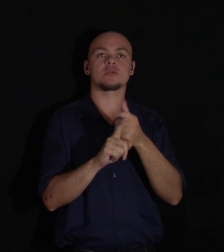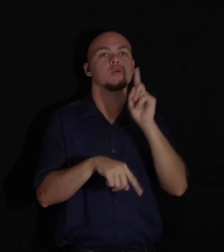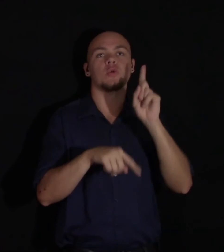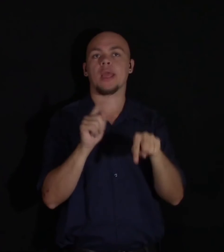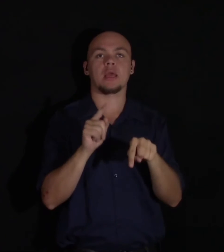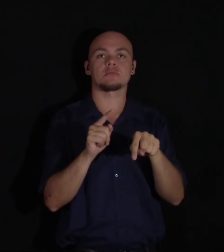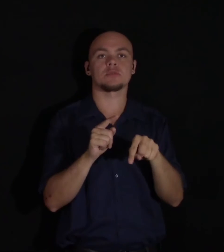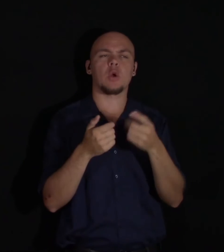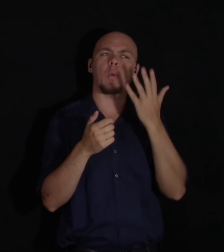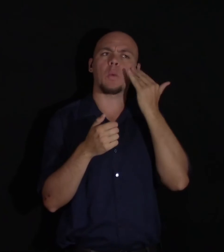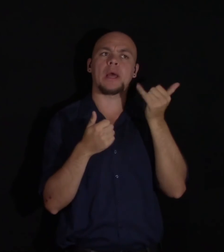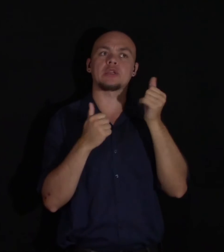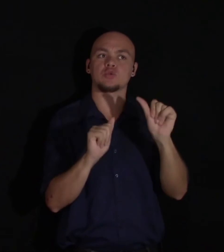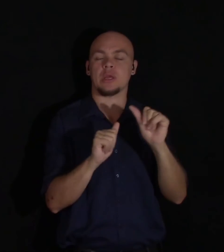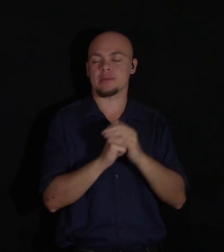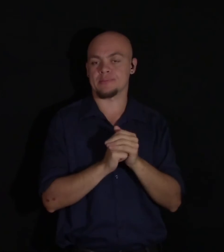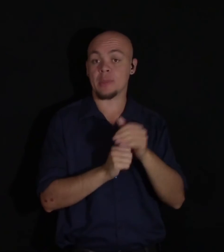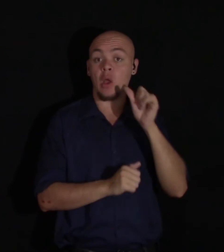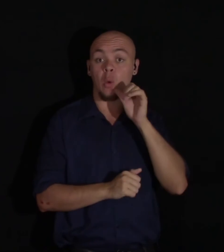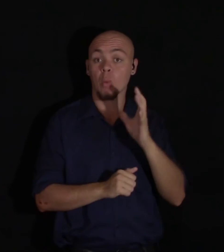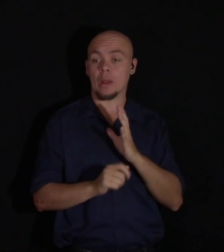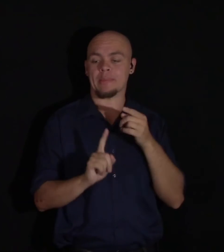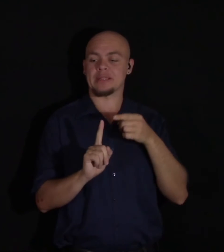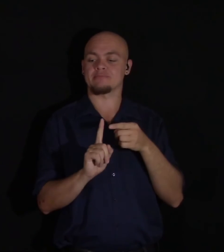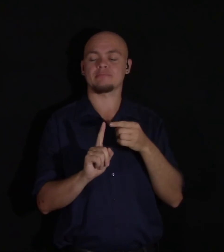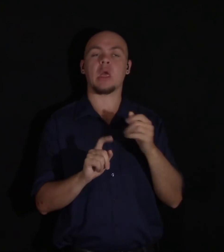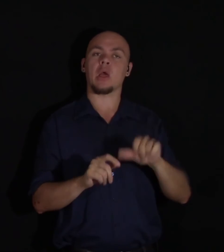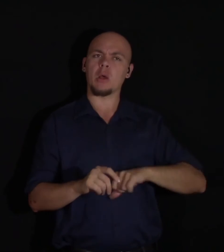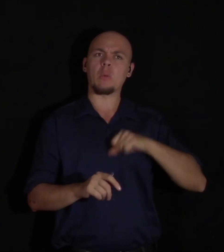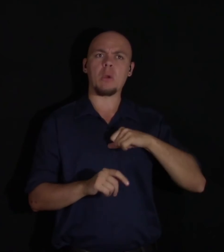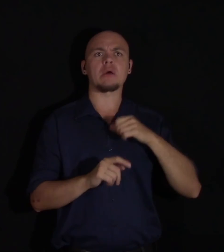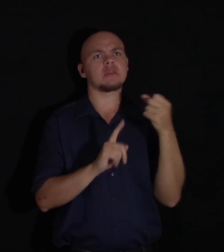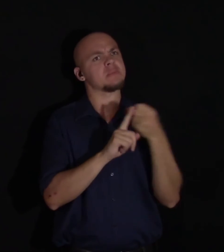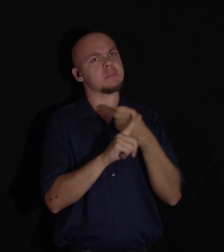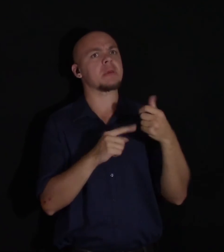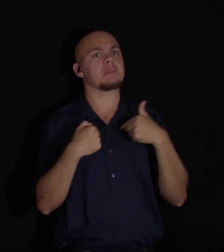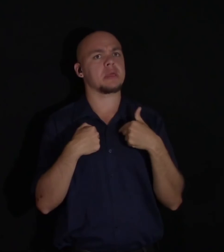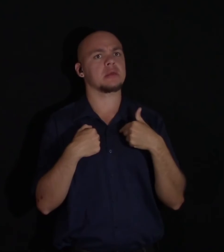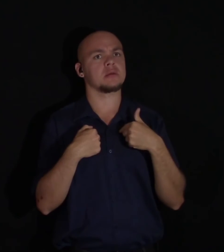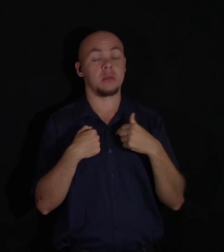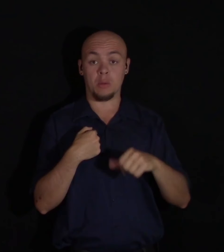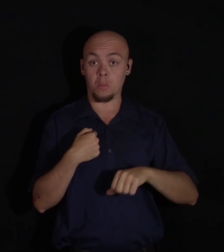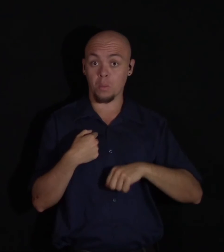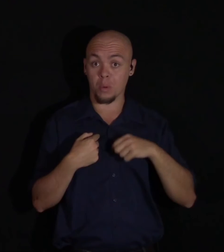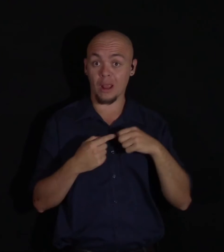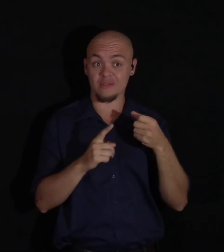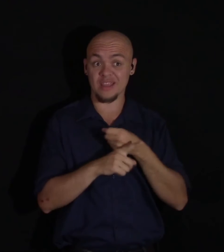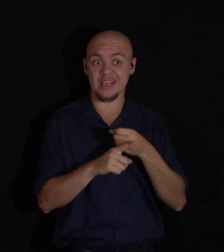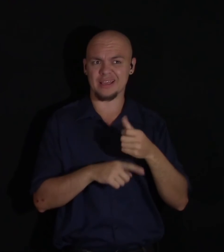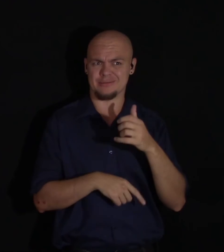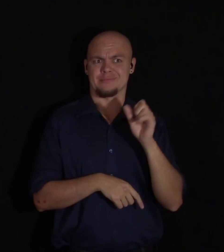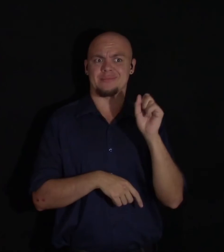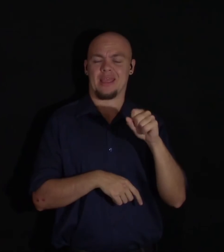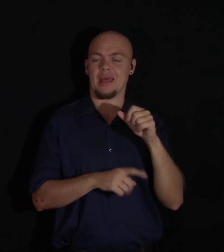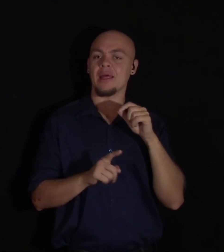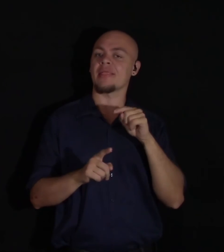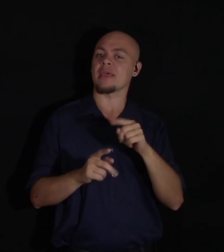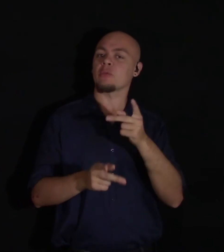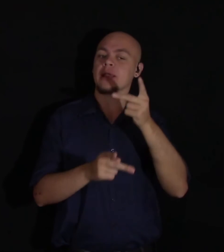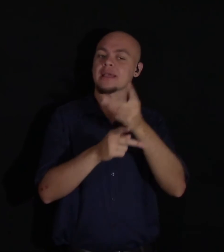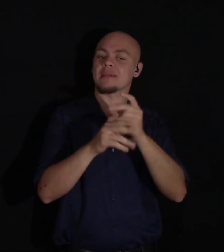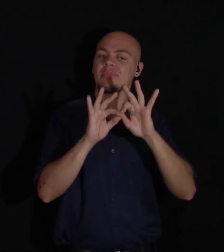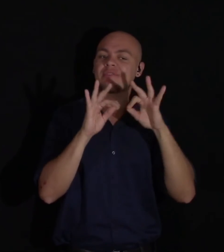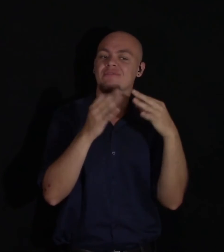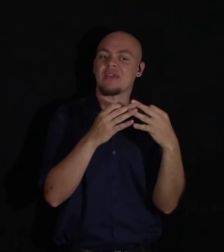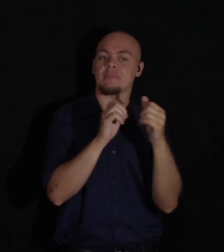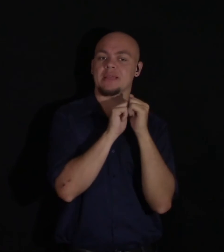right? Women are recorded saying that they are proud of being beaten. Yeah, proud of getting hit, because that is their way of keeping the family